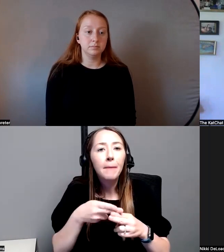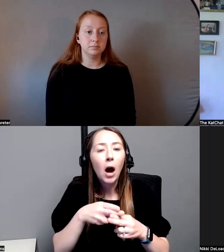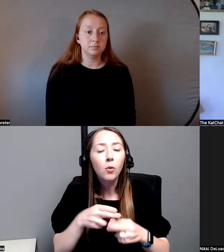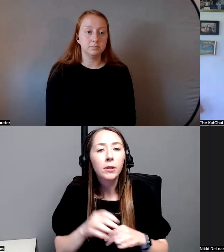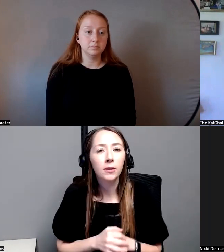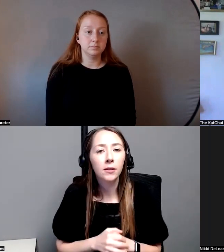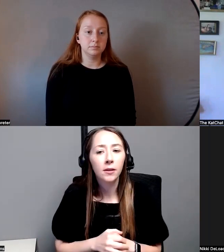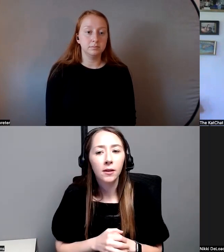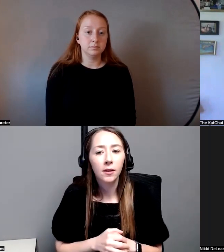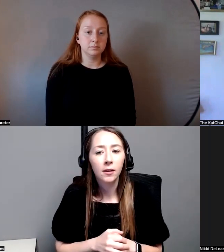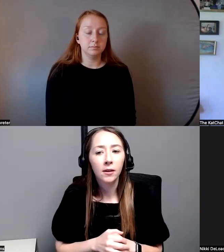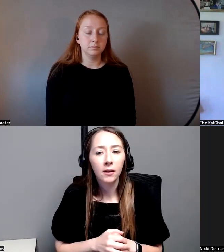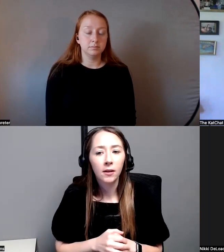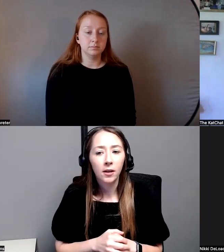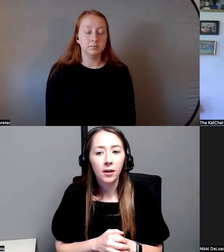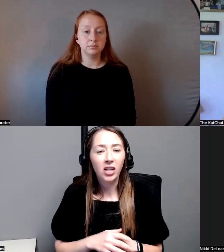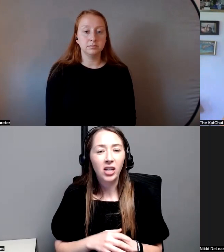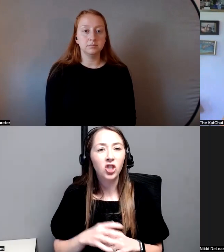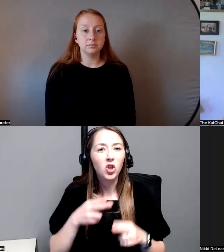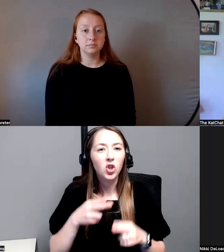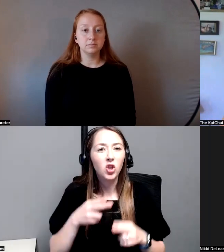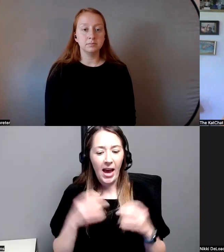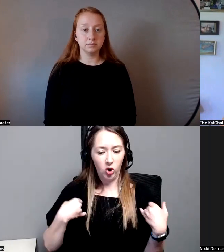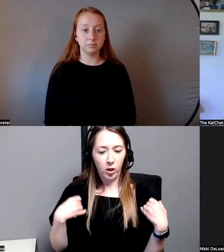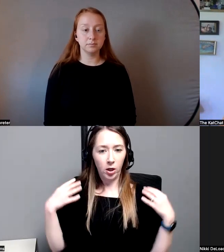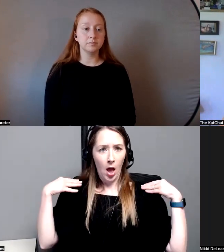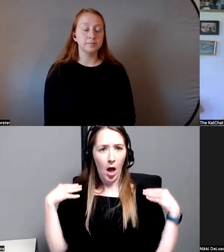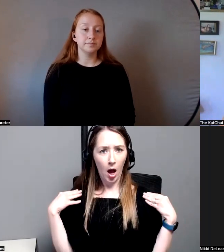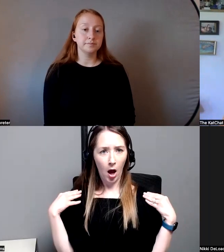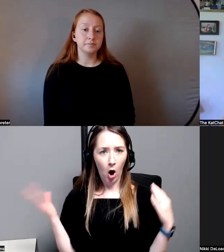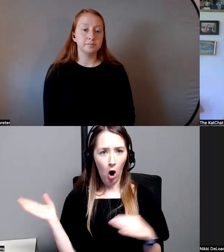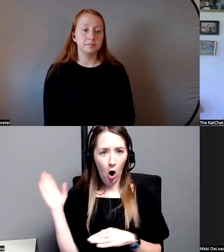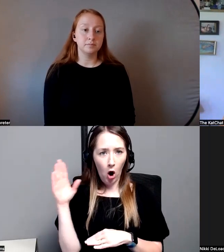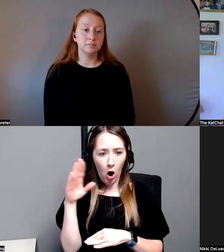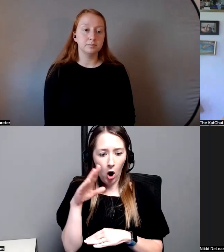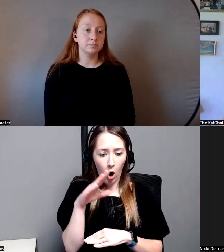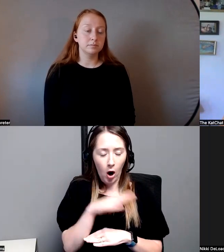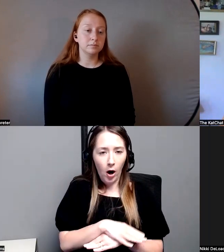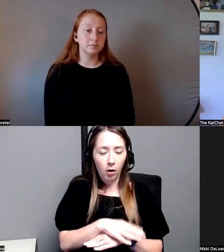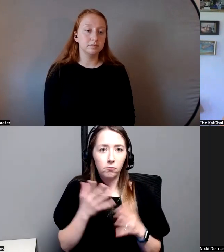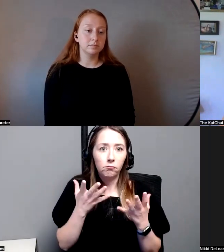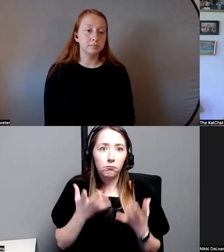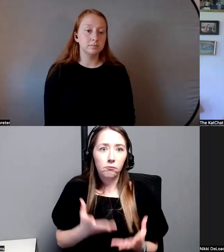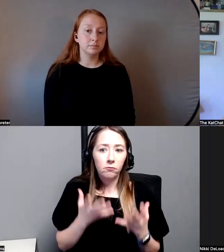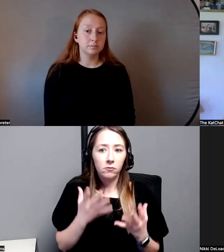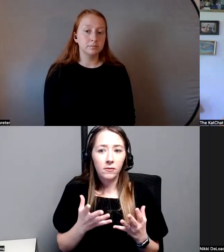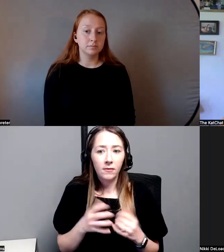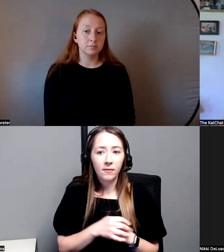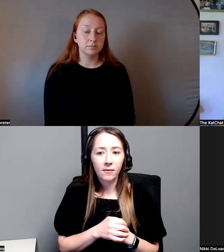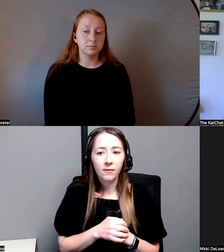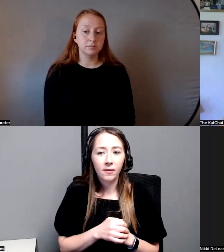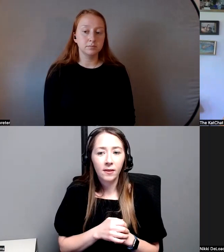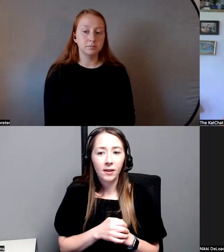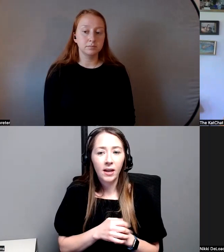you're having that weight on your shoulders and it was so tight, um, I mean, I would lose